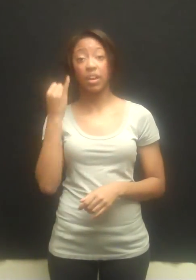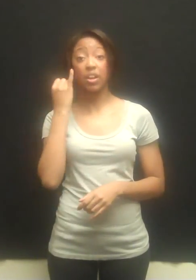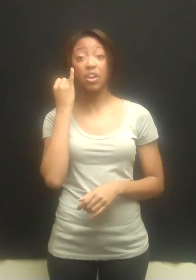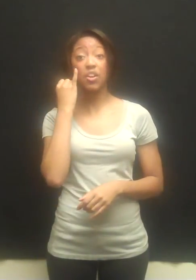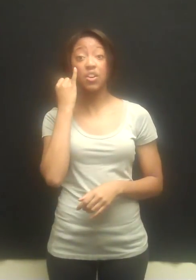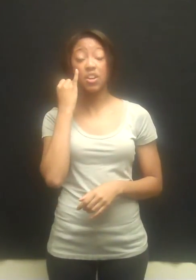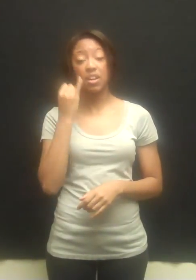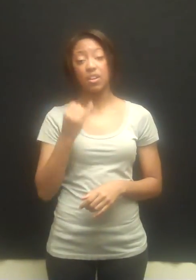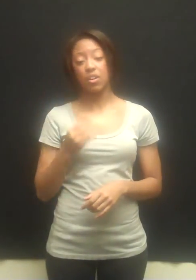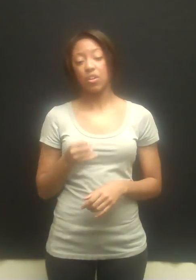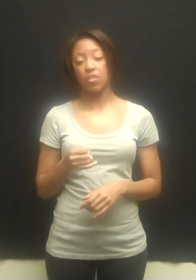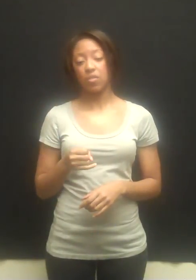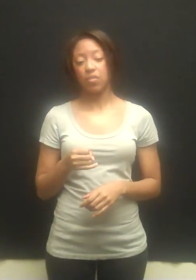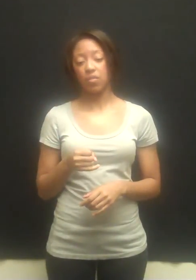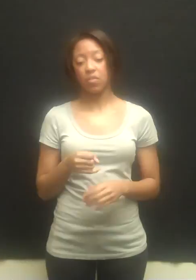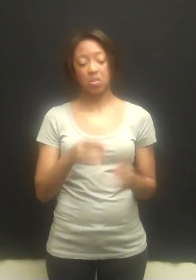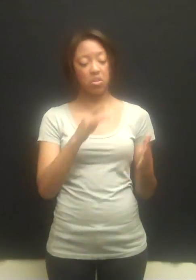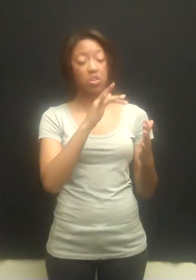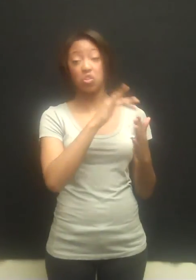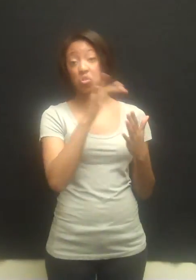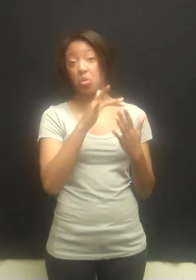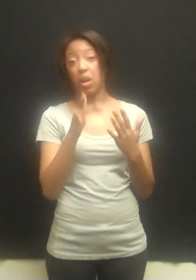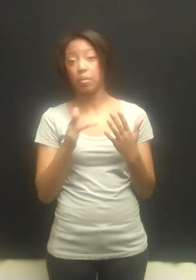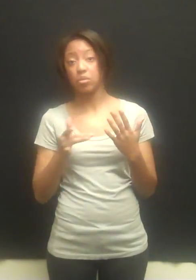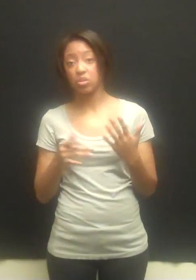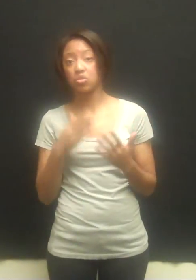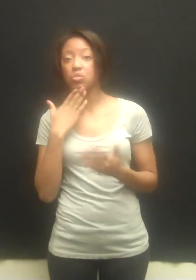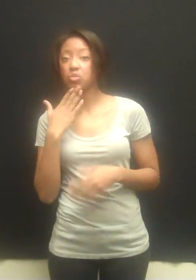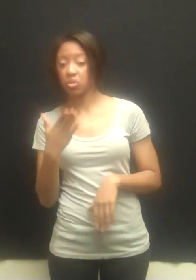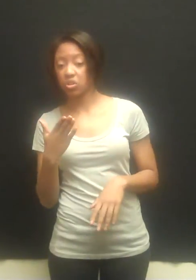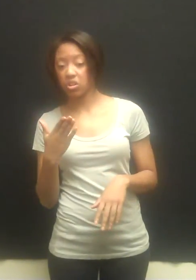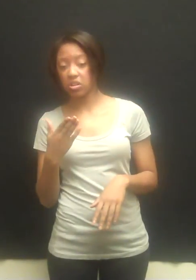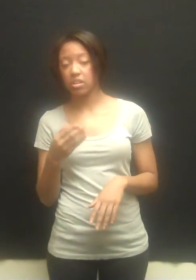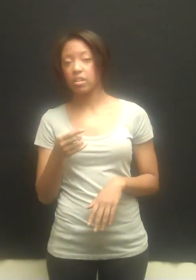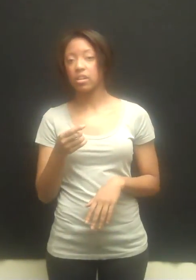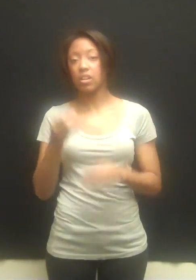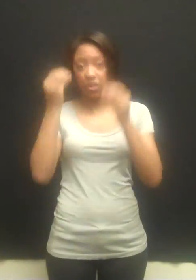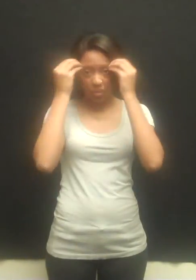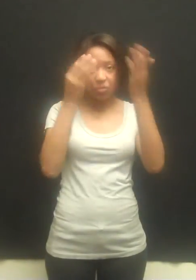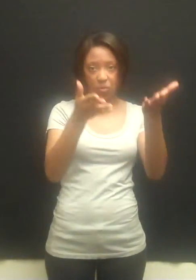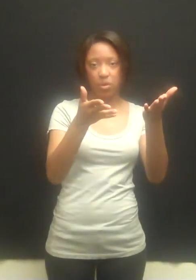everyone that you receive the right accommodation so that you can do your very best on the job.